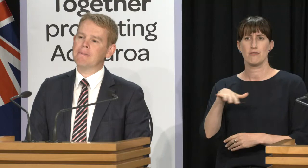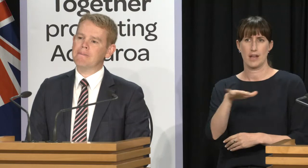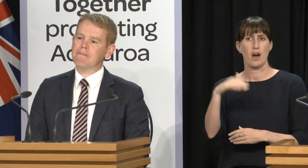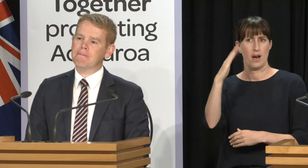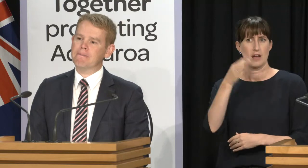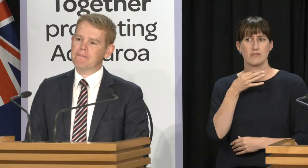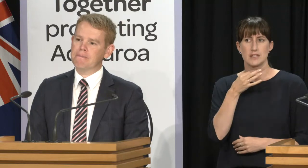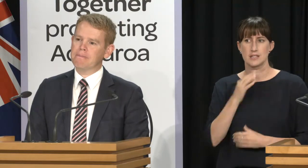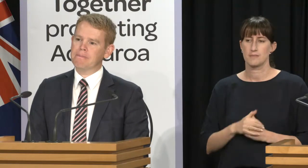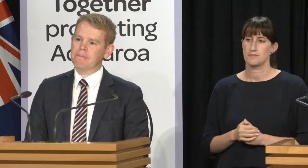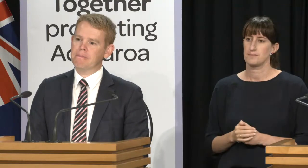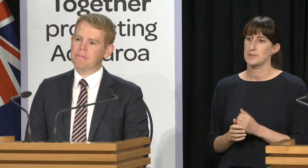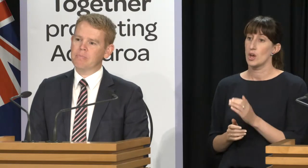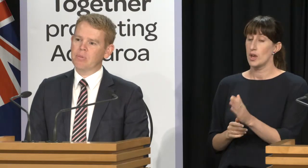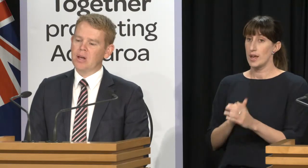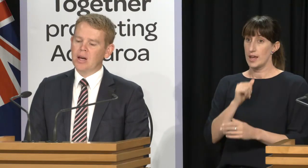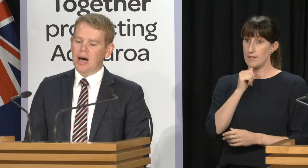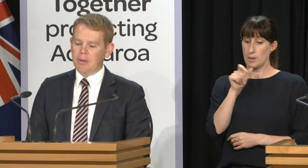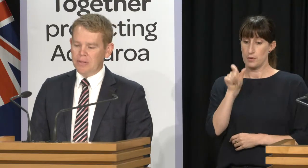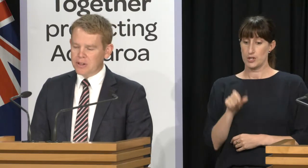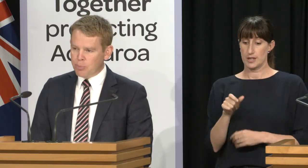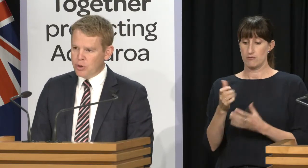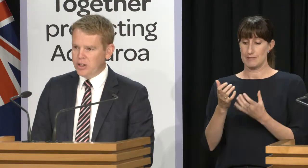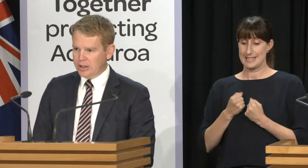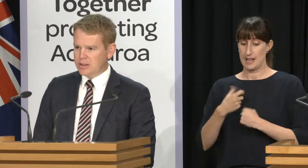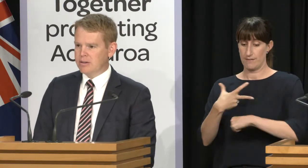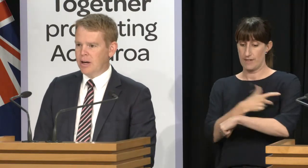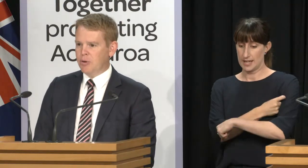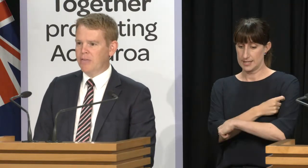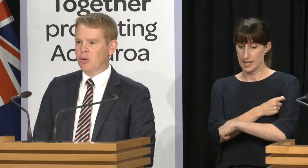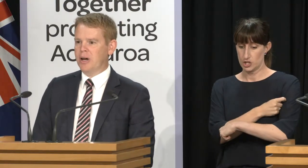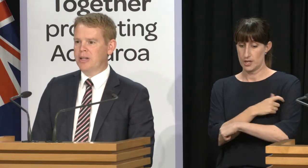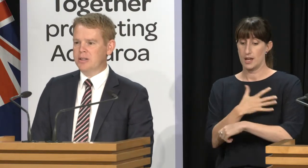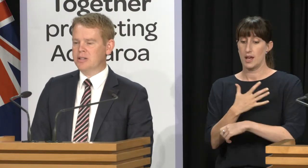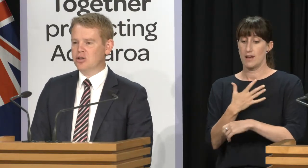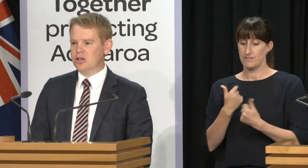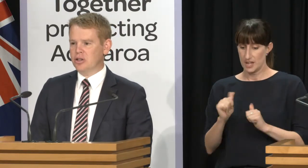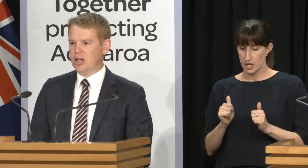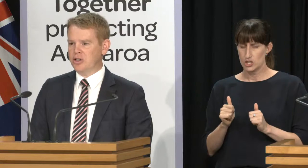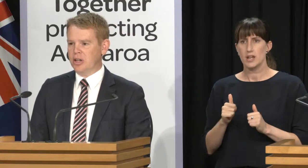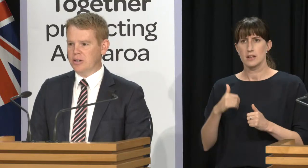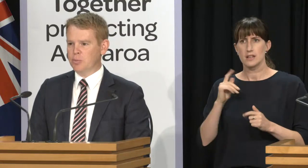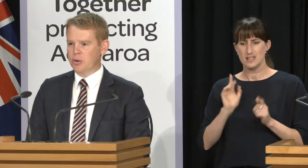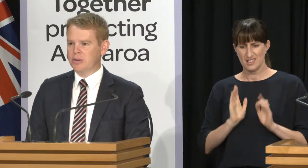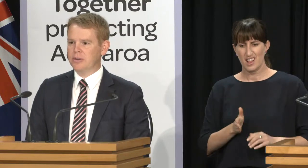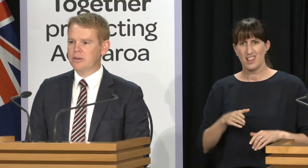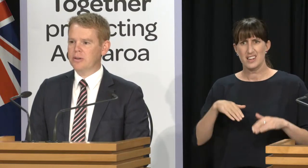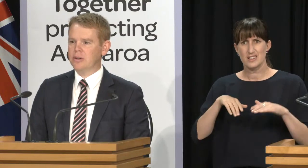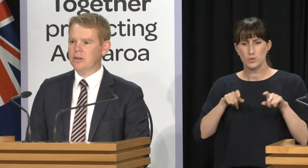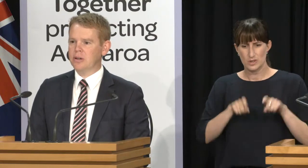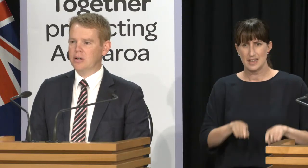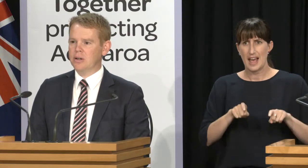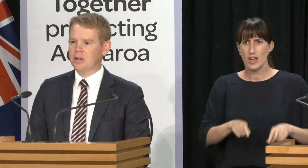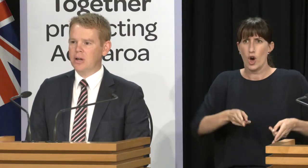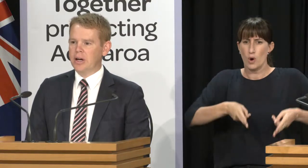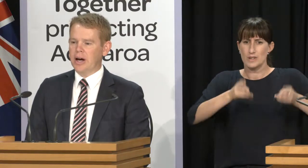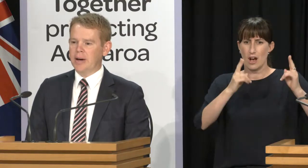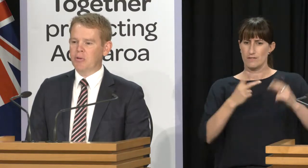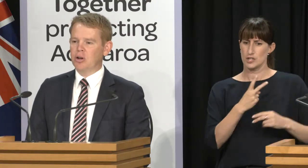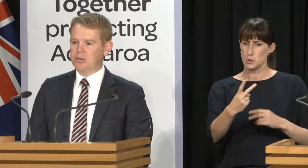still have to go through MIQ? At this point, yes, and we have not made any decisions to change that at this point. When will you start